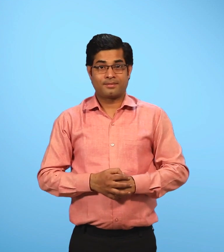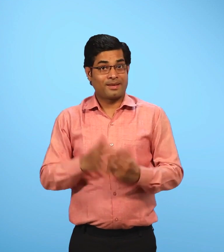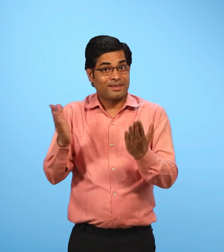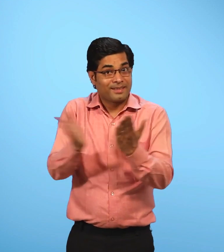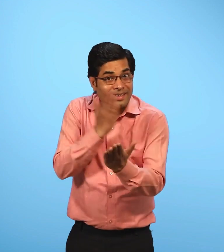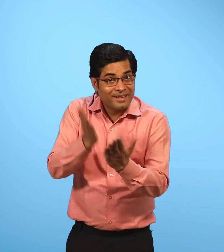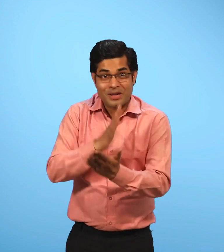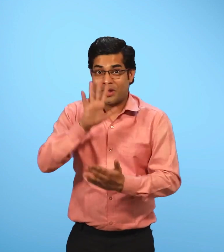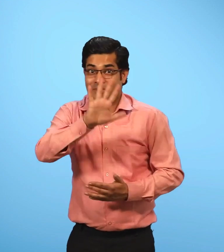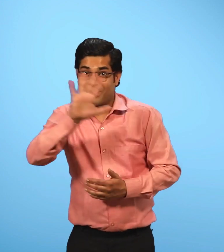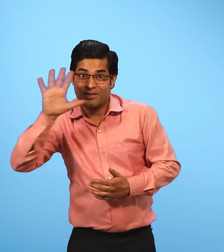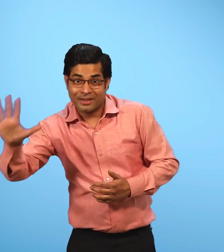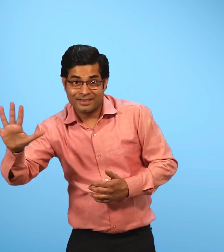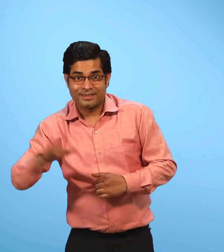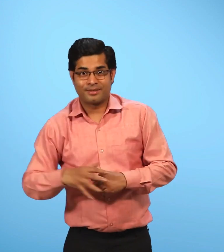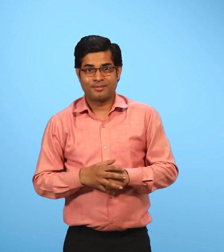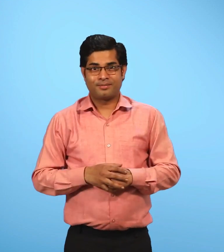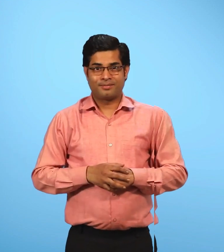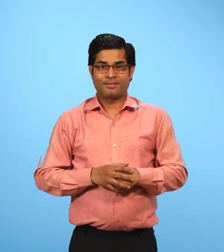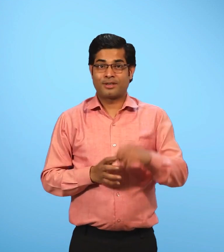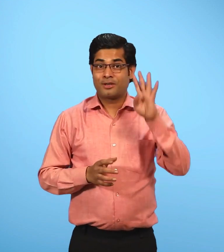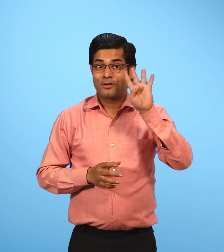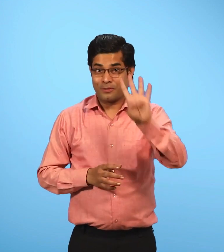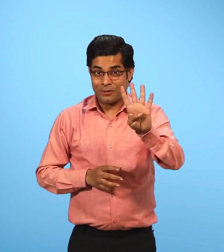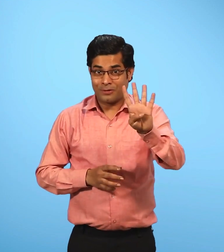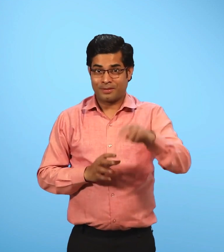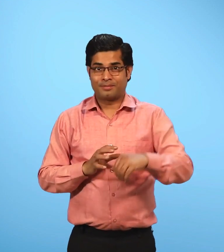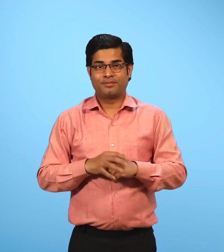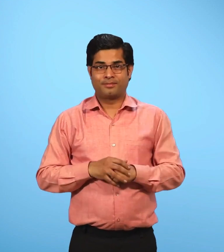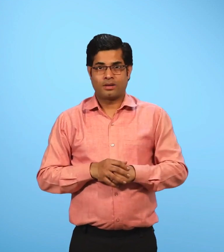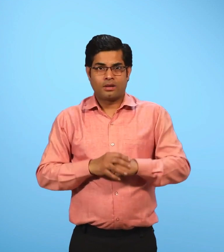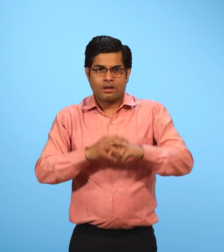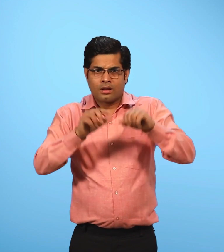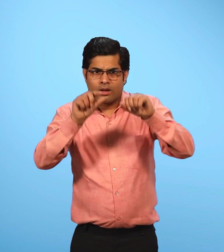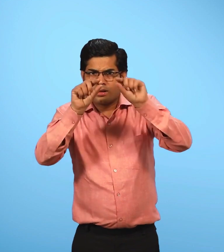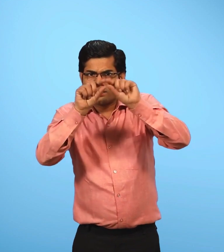What sort of a day was it? Did you see them at night?